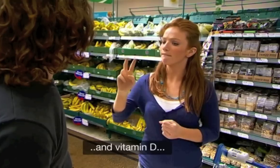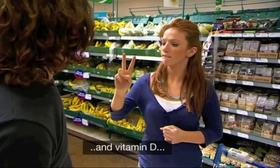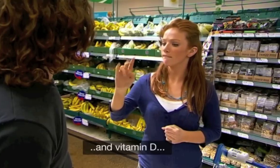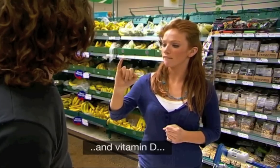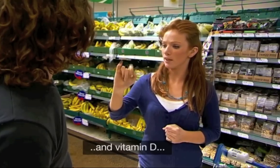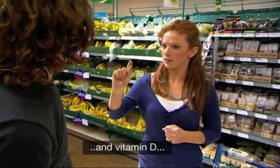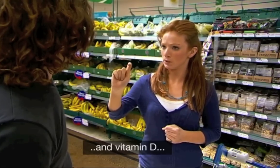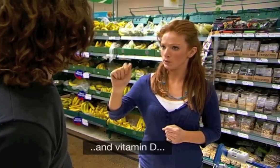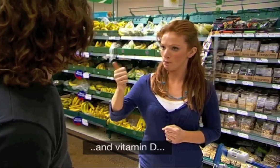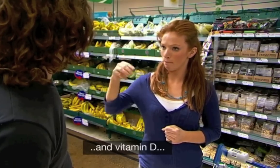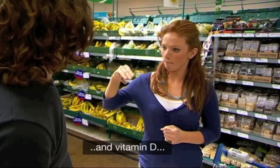and vitamin D